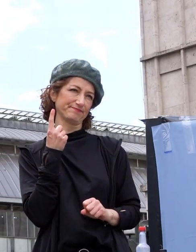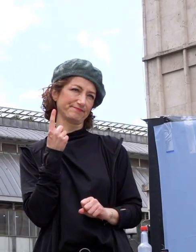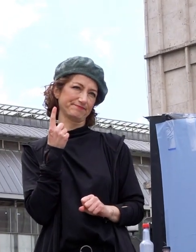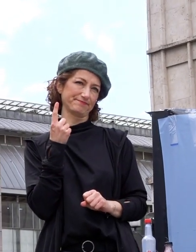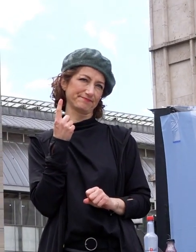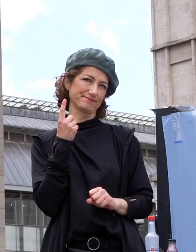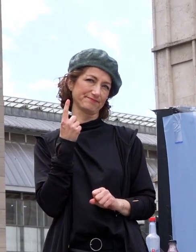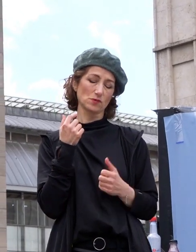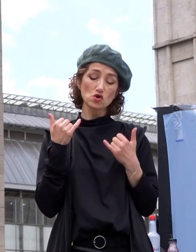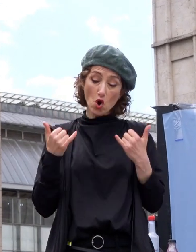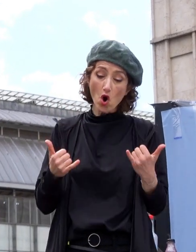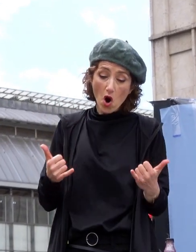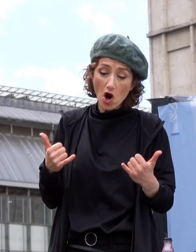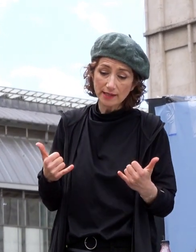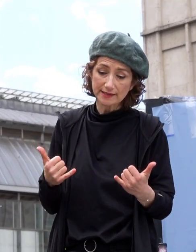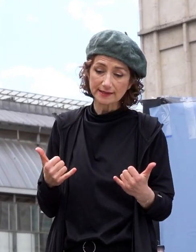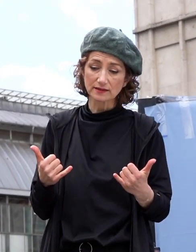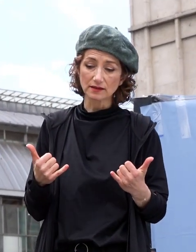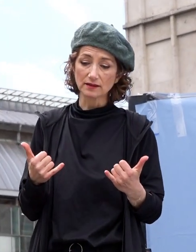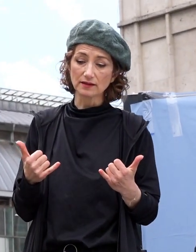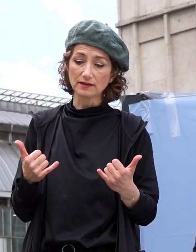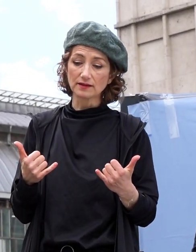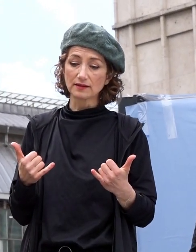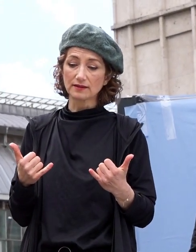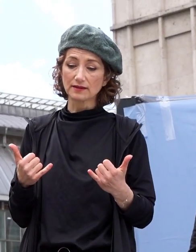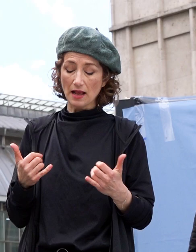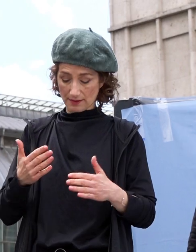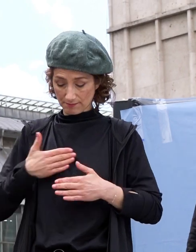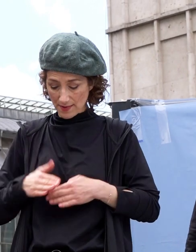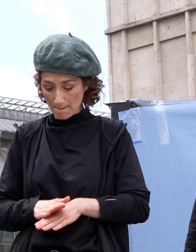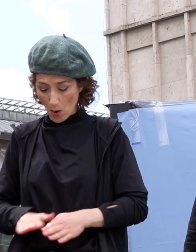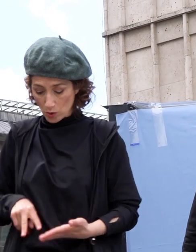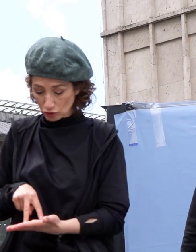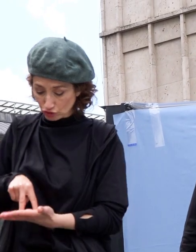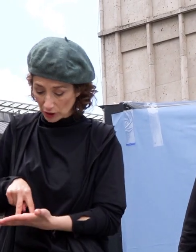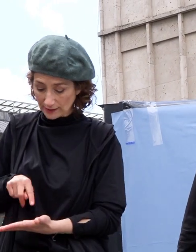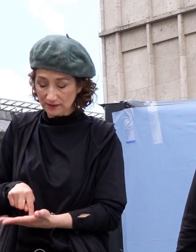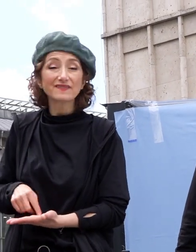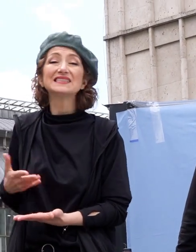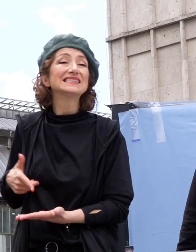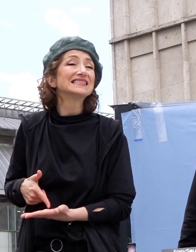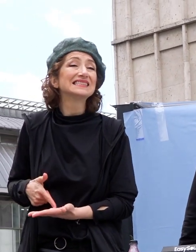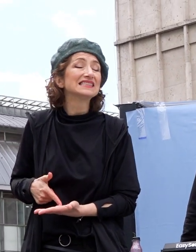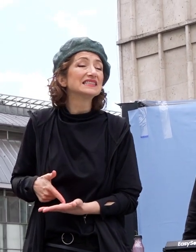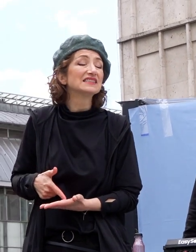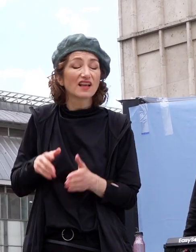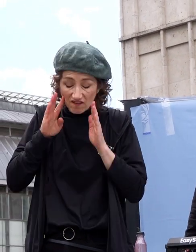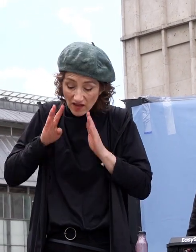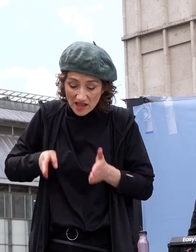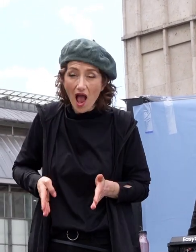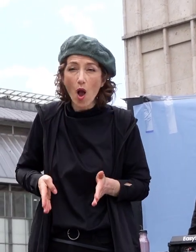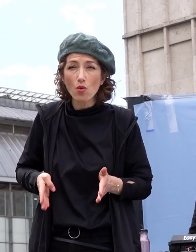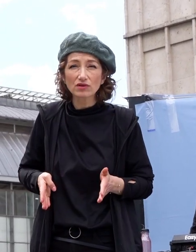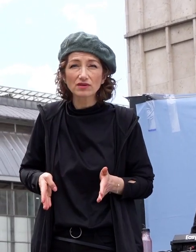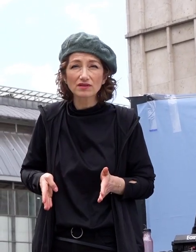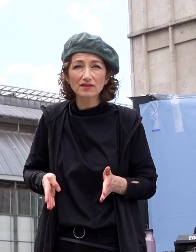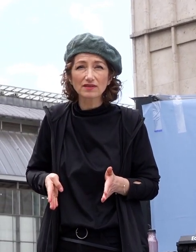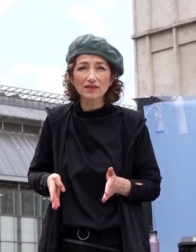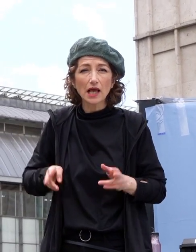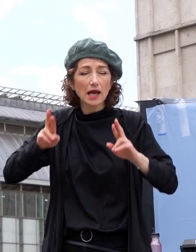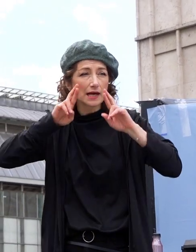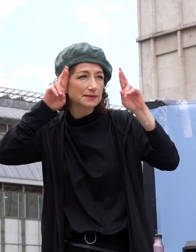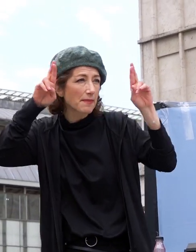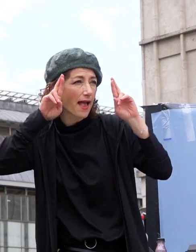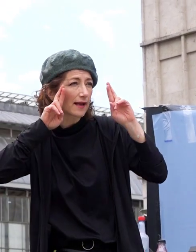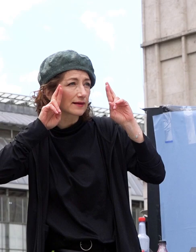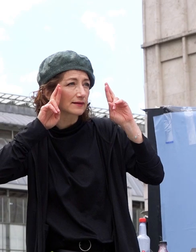I speak to you today from a place of trust, of respect,